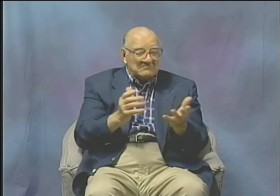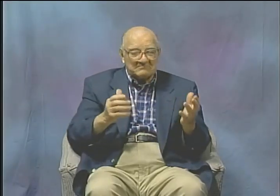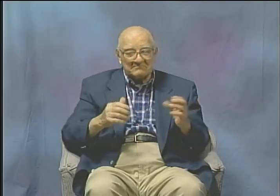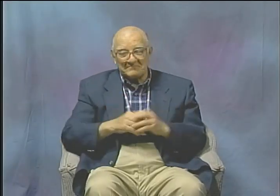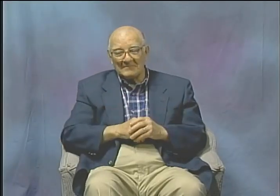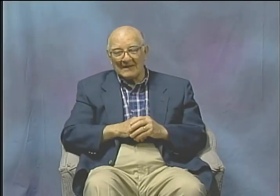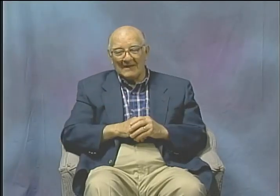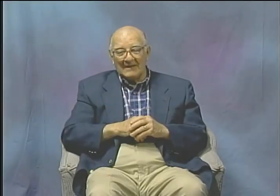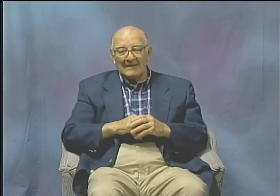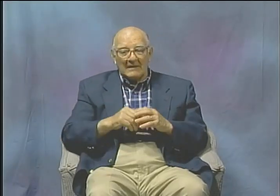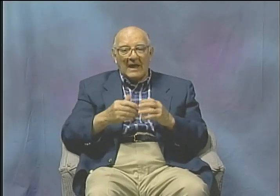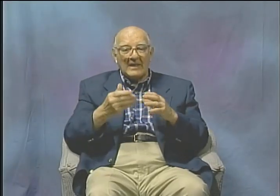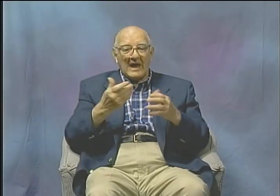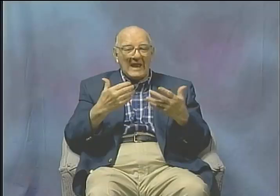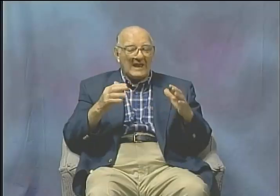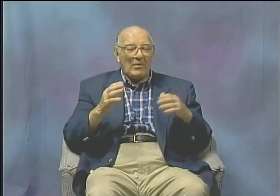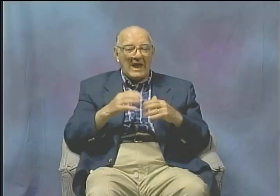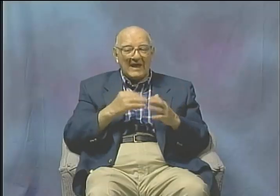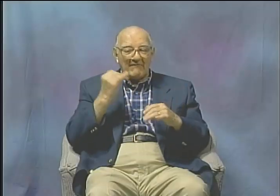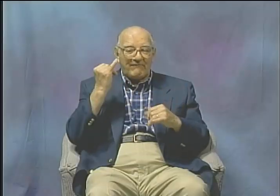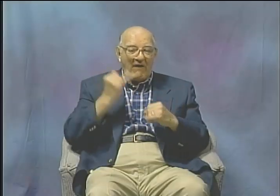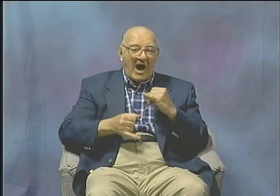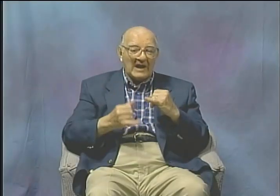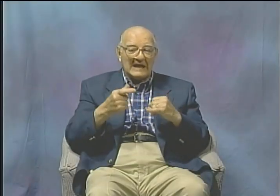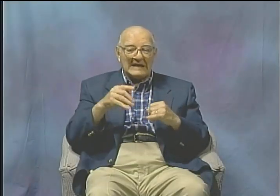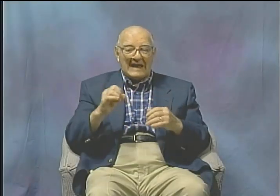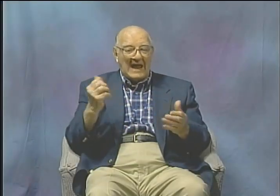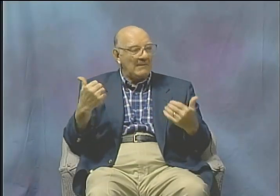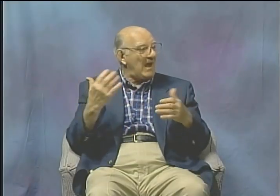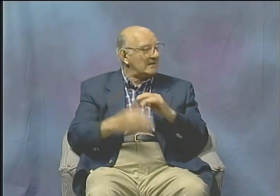And then anyway, finally the game ended.